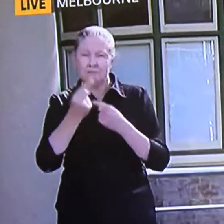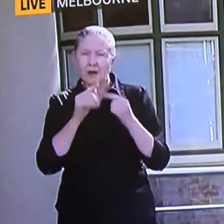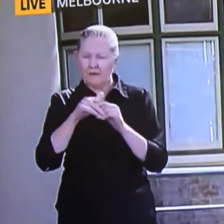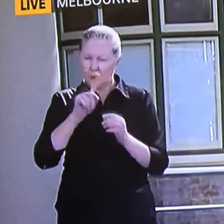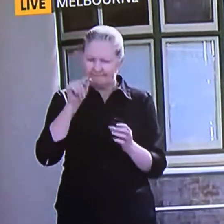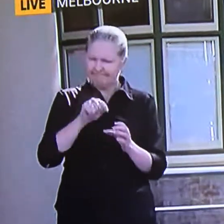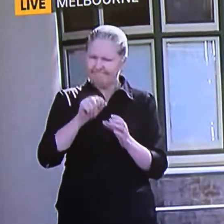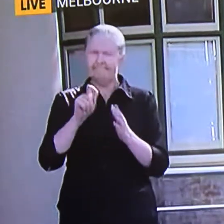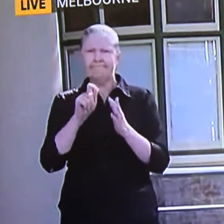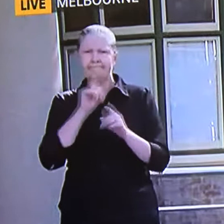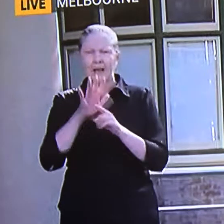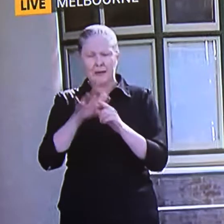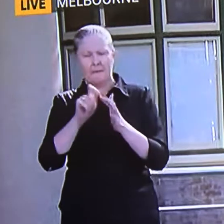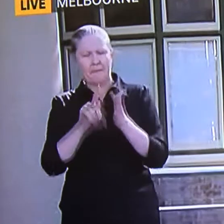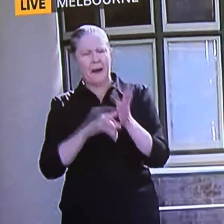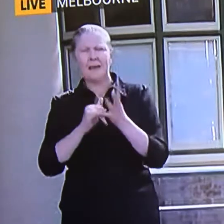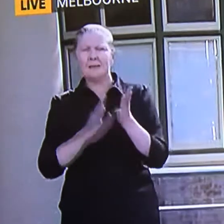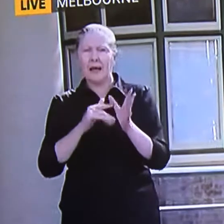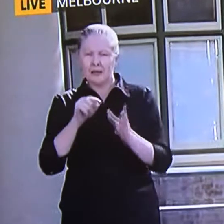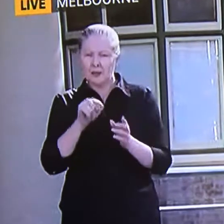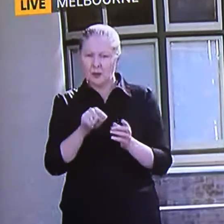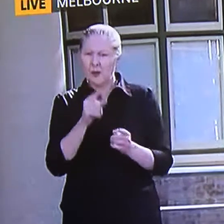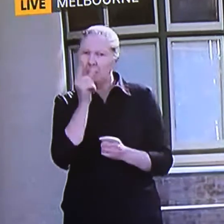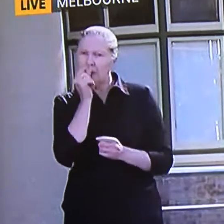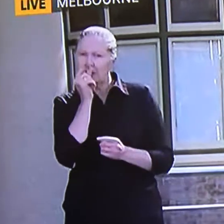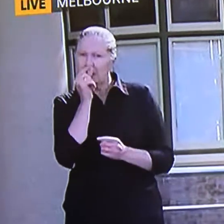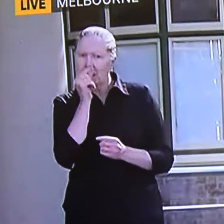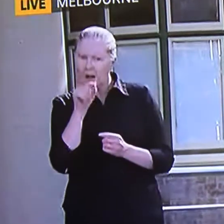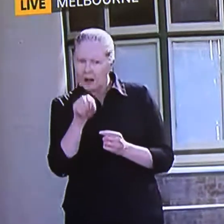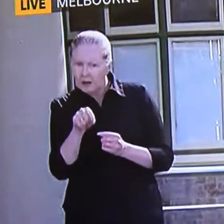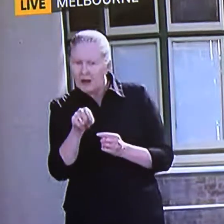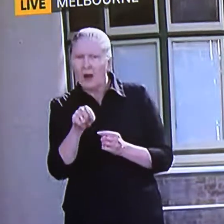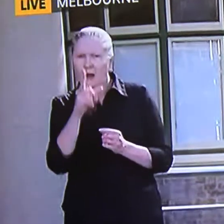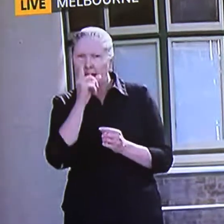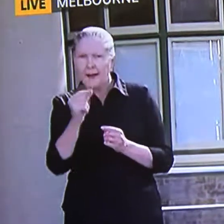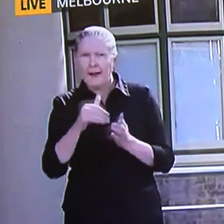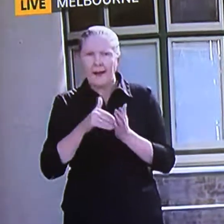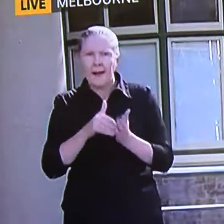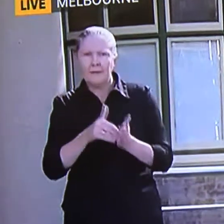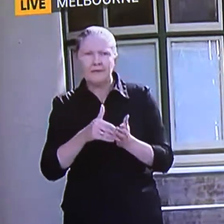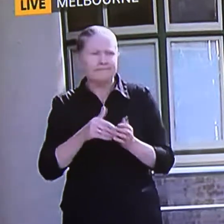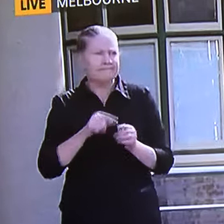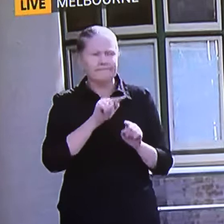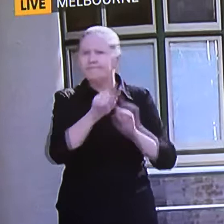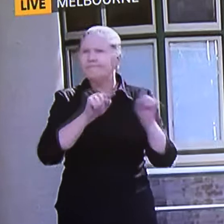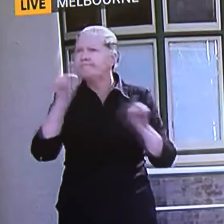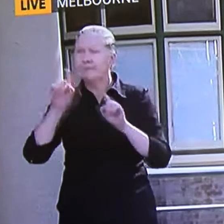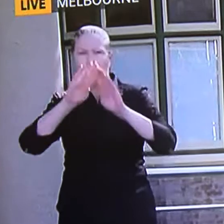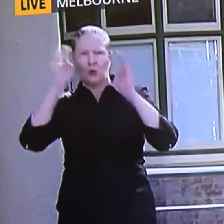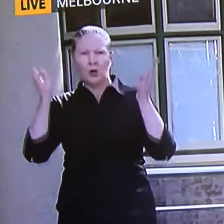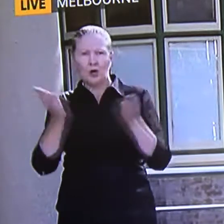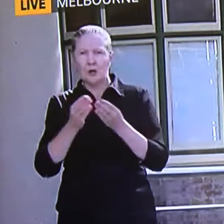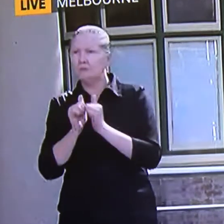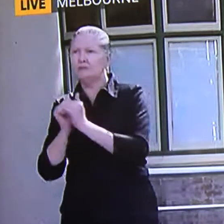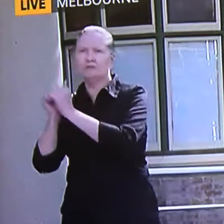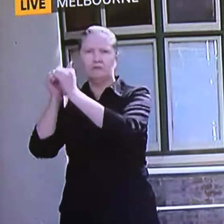this, as a potential part of globally leading treatment in a cooperative